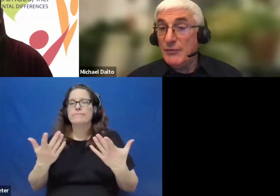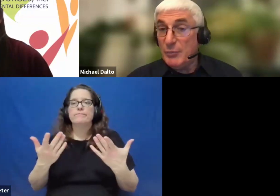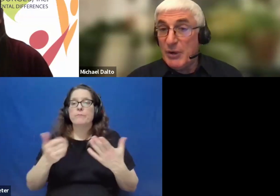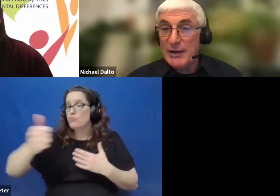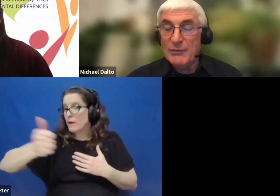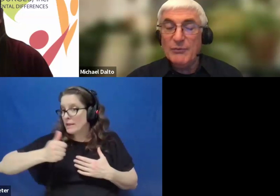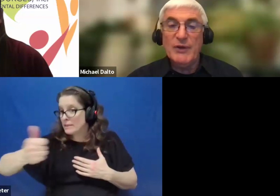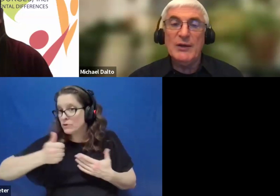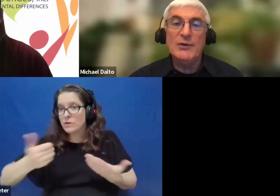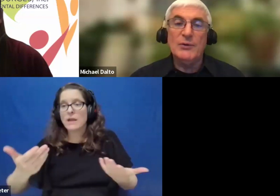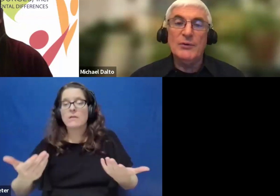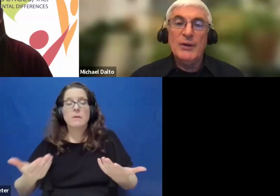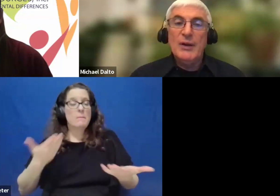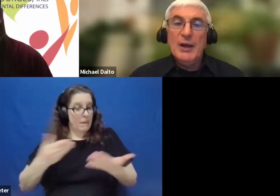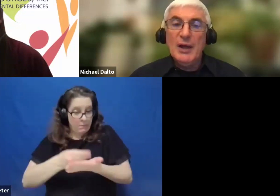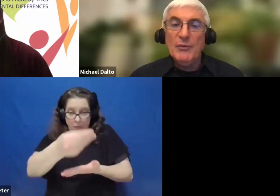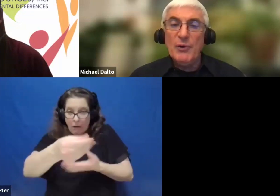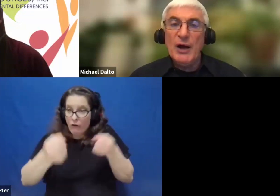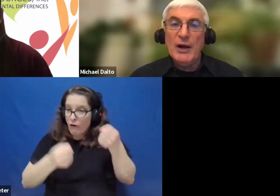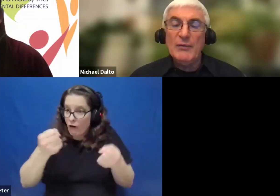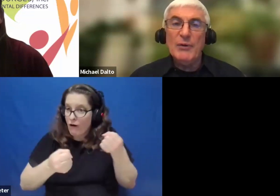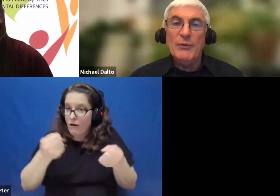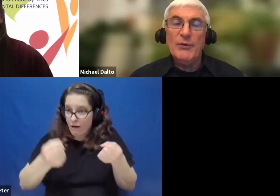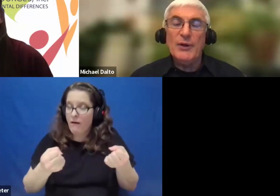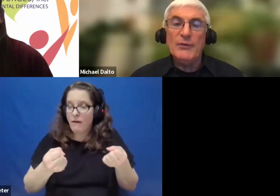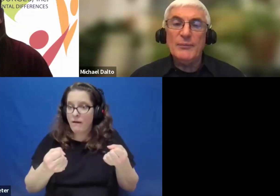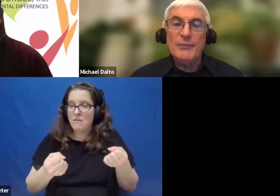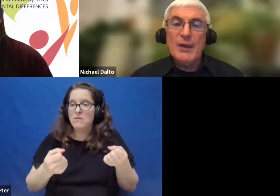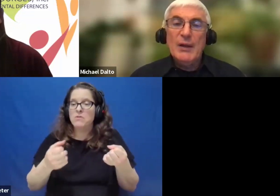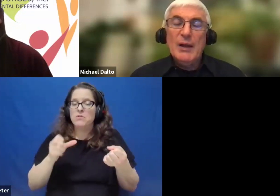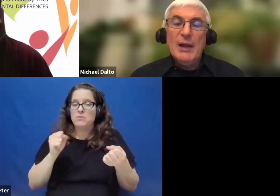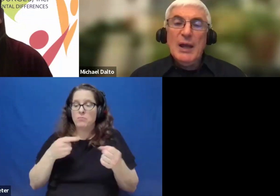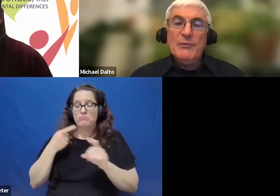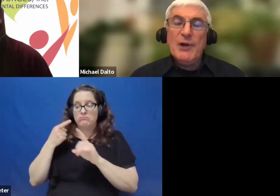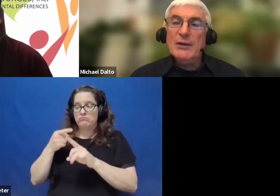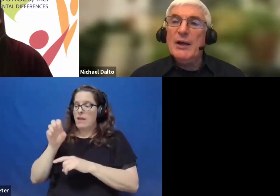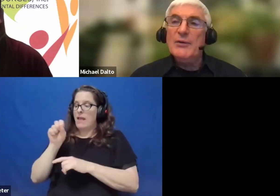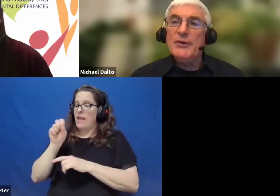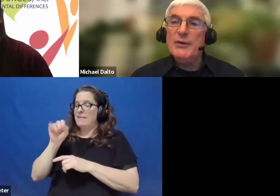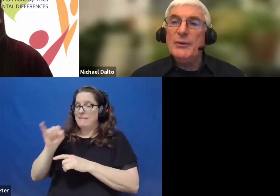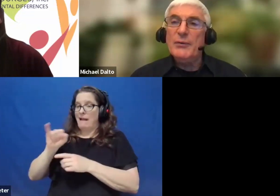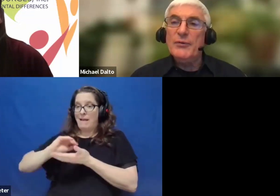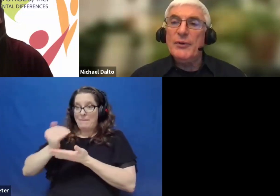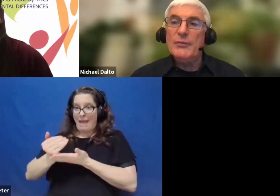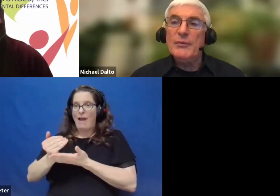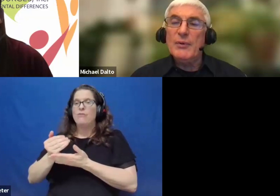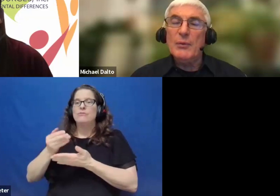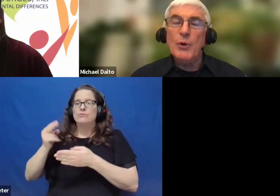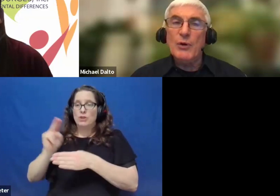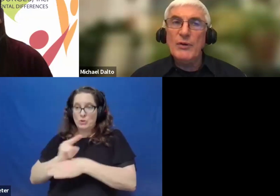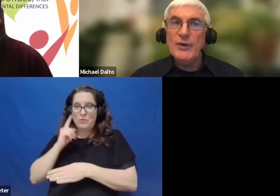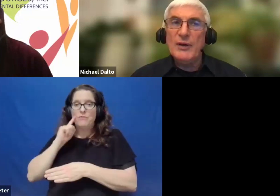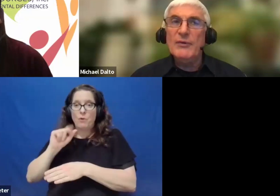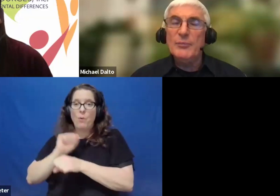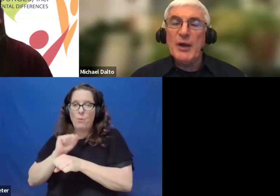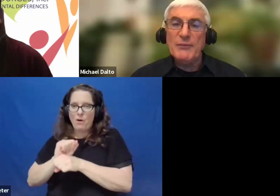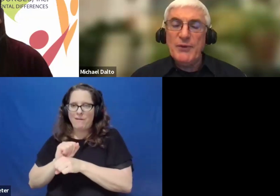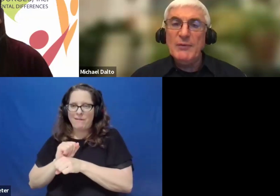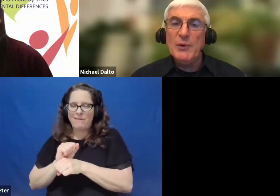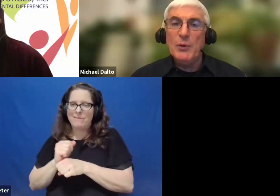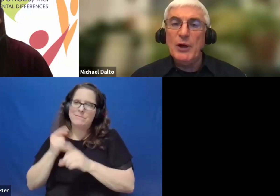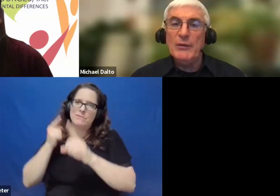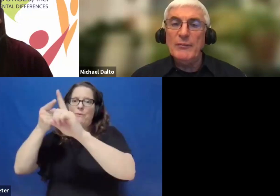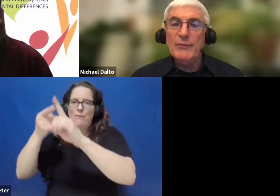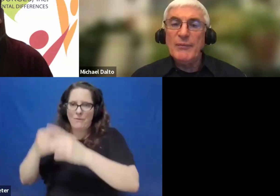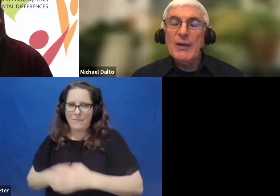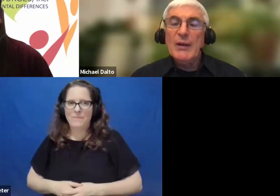transportation, even buying a vehicle, and a variety of other things. And finally, I'll tell you there's a work incentive, it's my